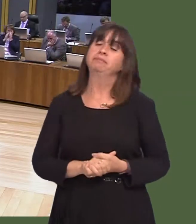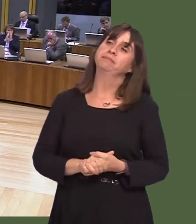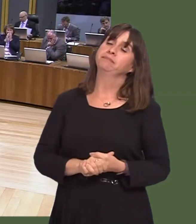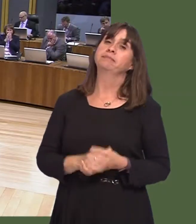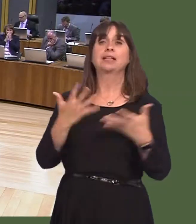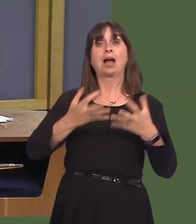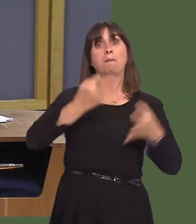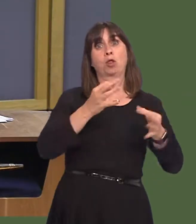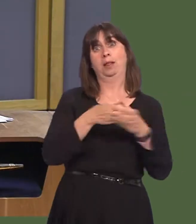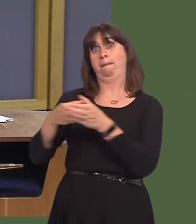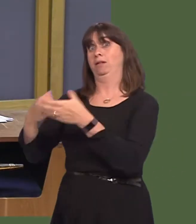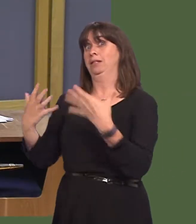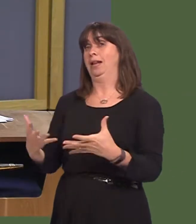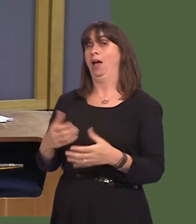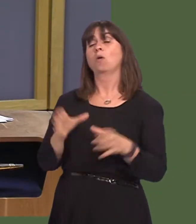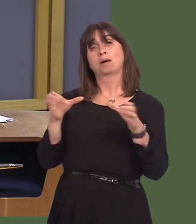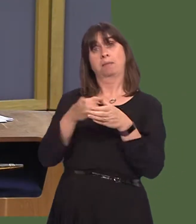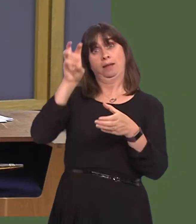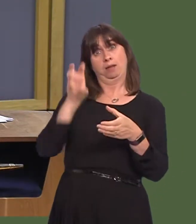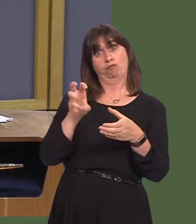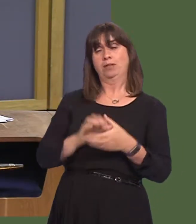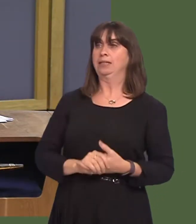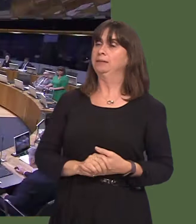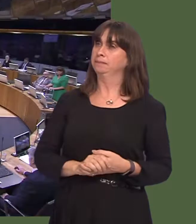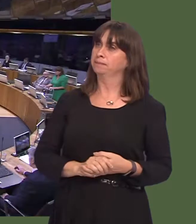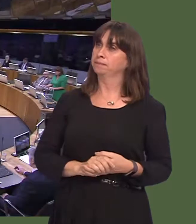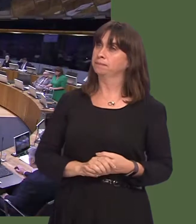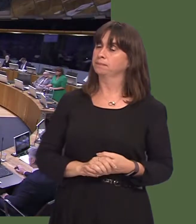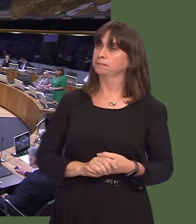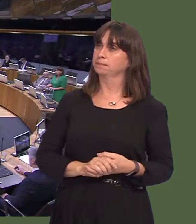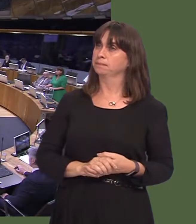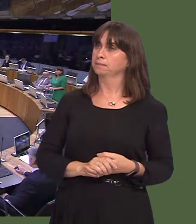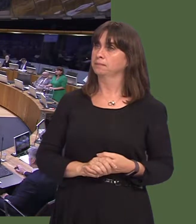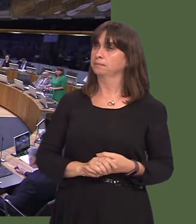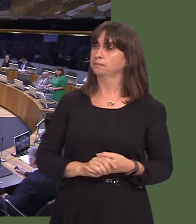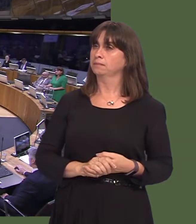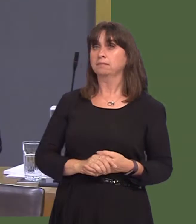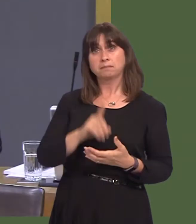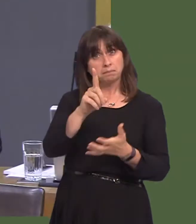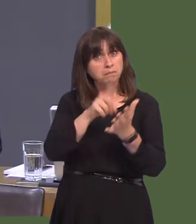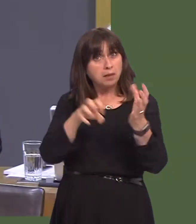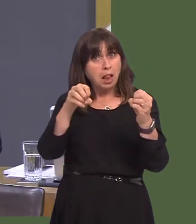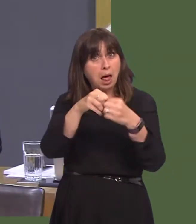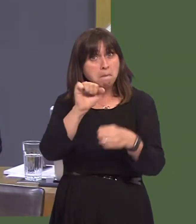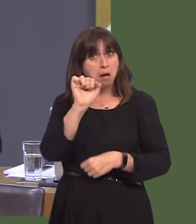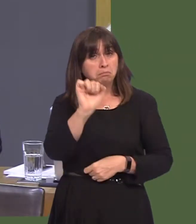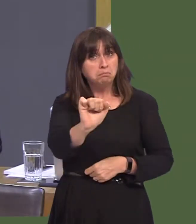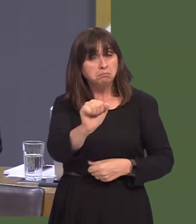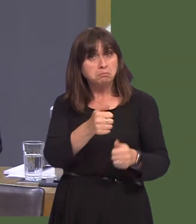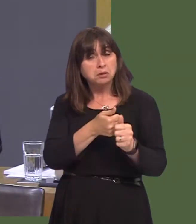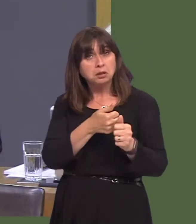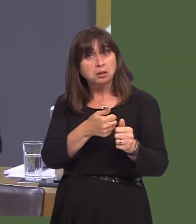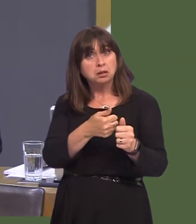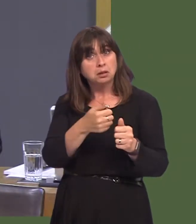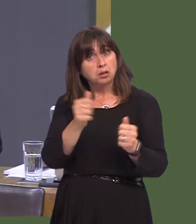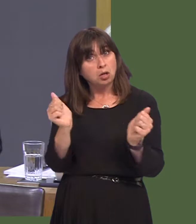Questions now from the party leaders. Leader of Plaid Cymru, Leanne Wood. Can the First Minister confirm whether or not the Labour Party supports our membership